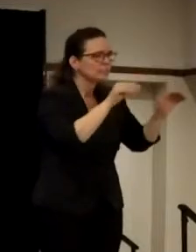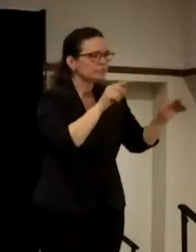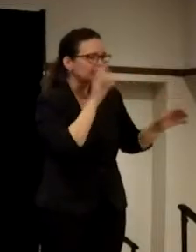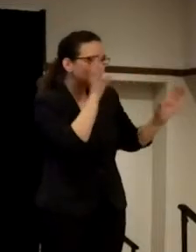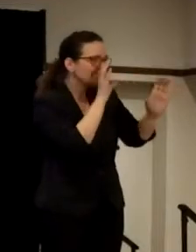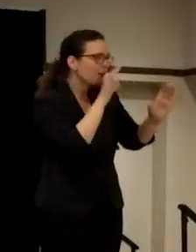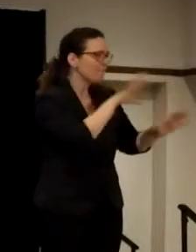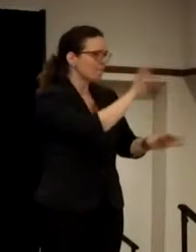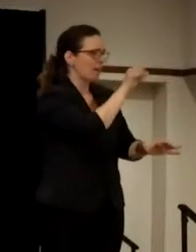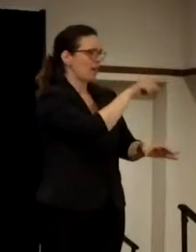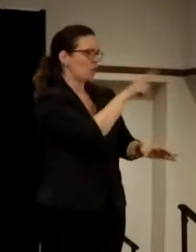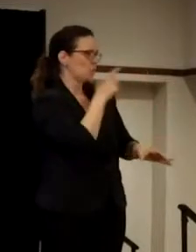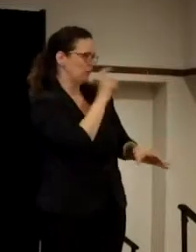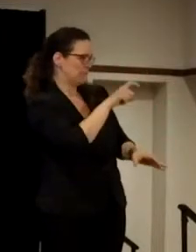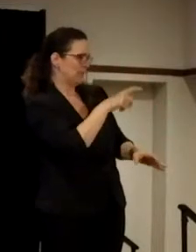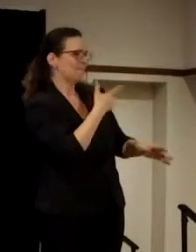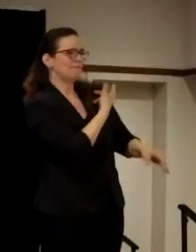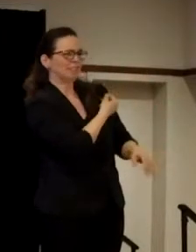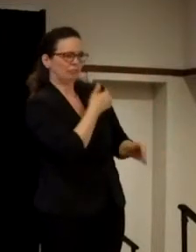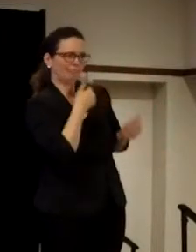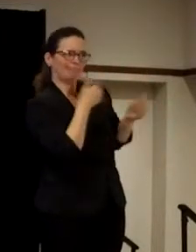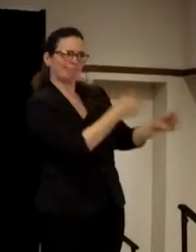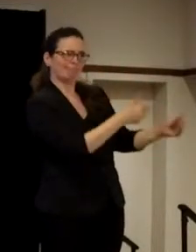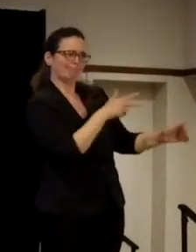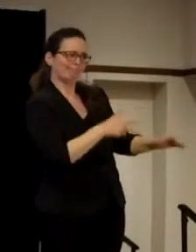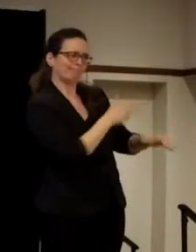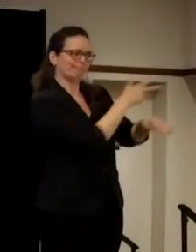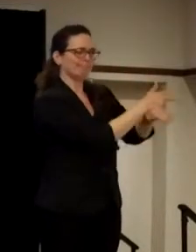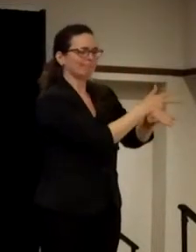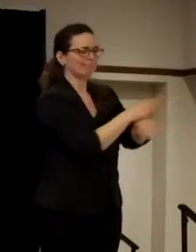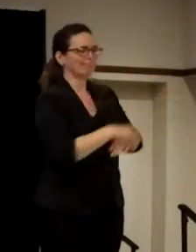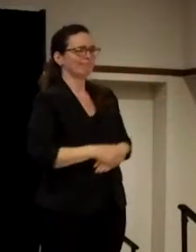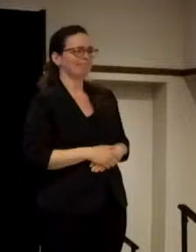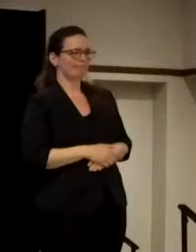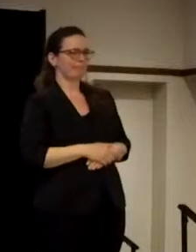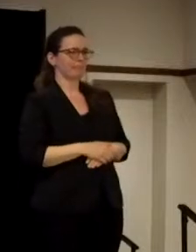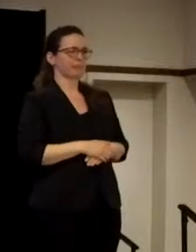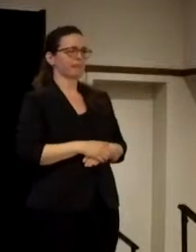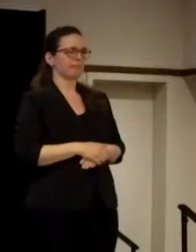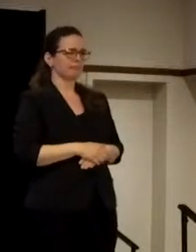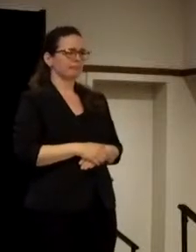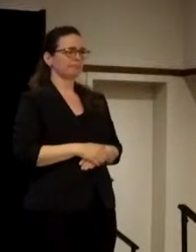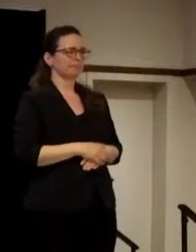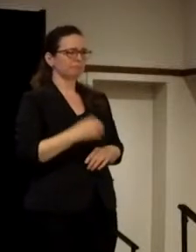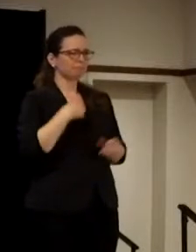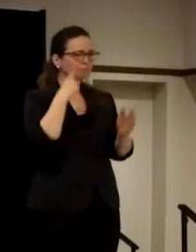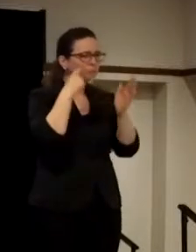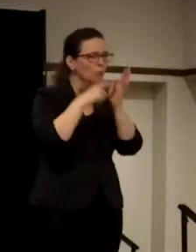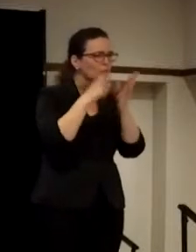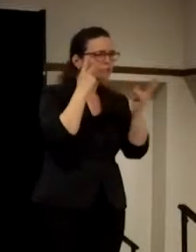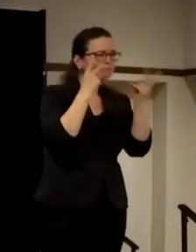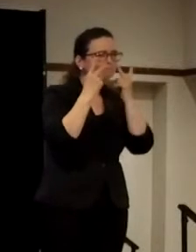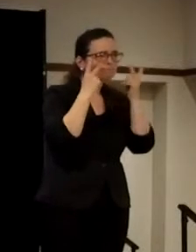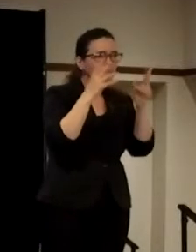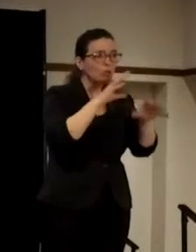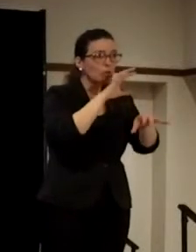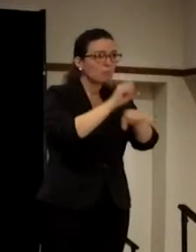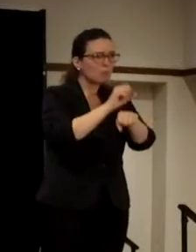will probably become a priority as we start to see more appointments go